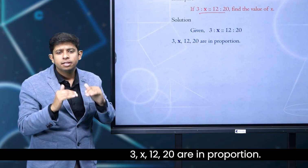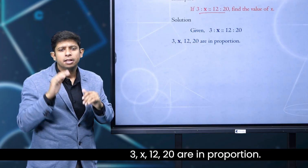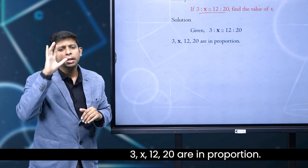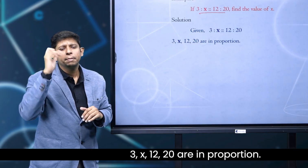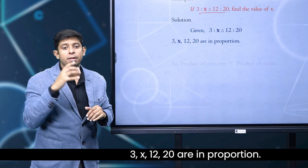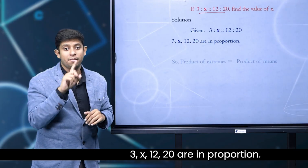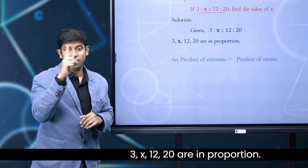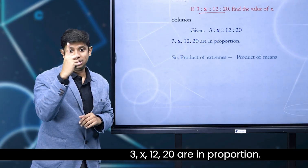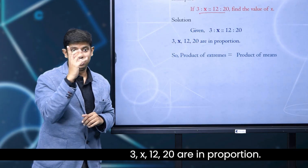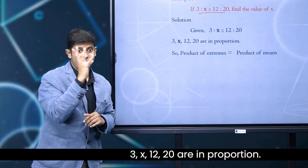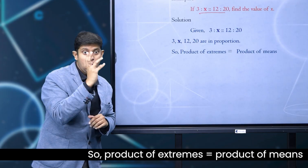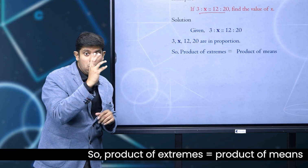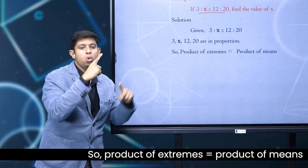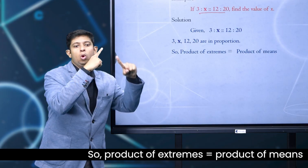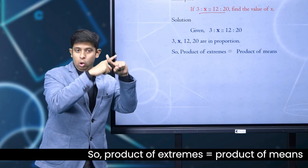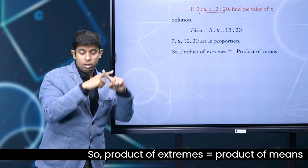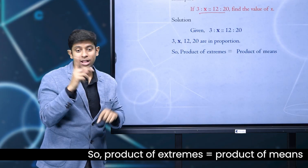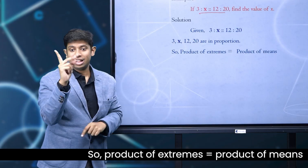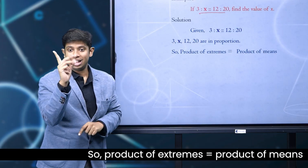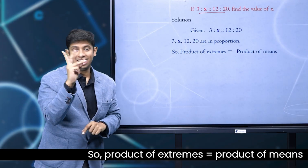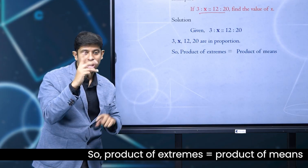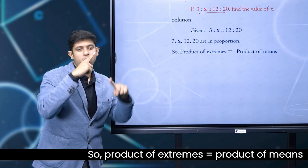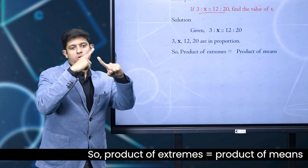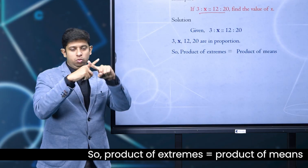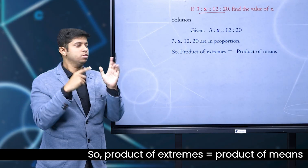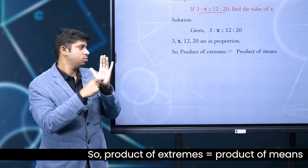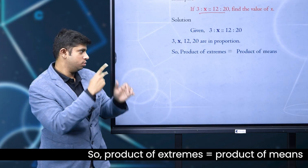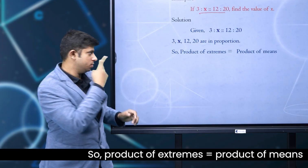proportion. So product of extremes is equal to product of means.